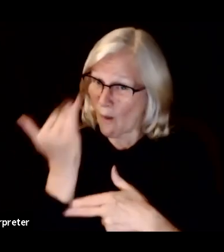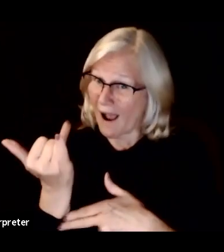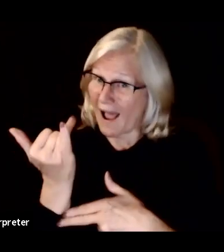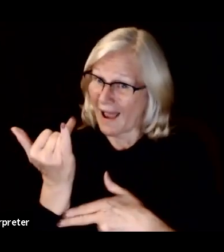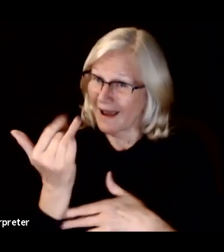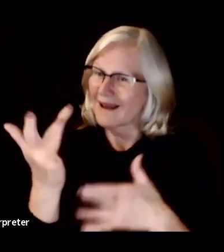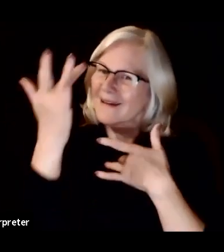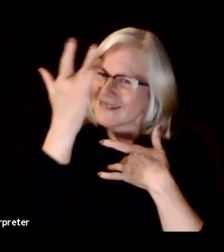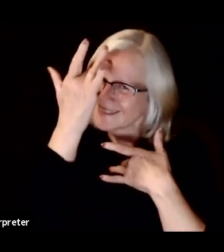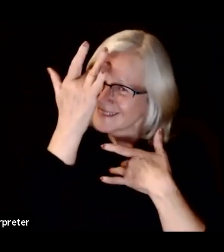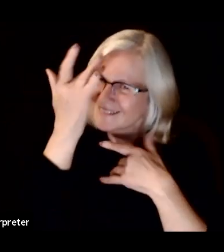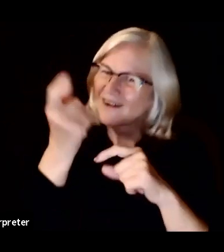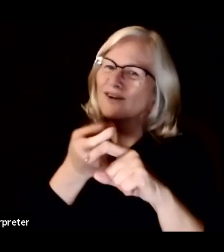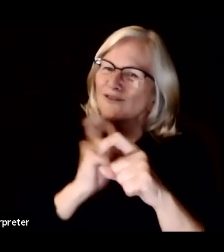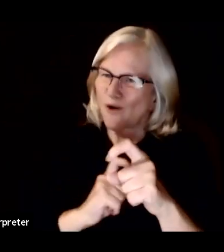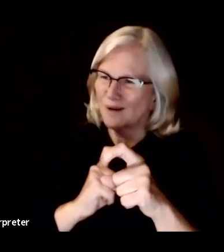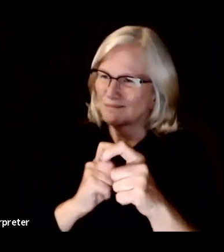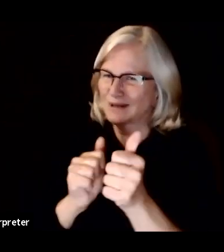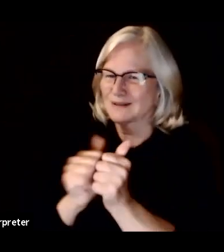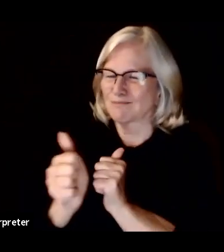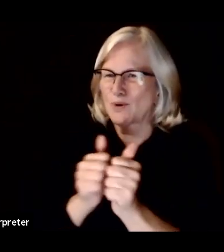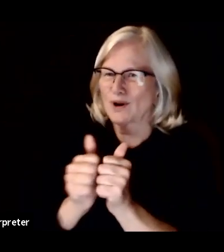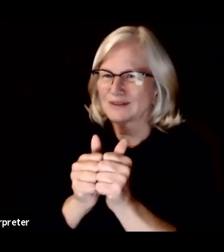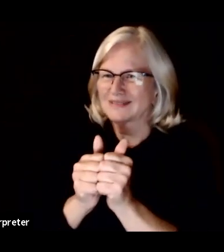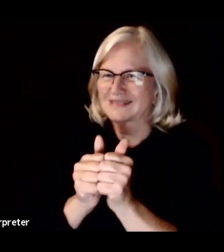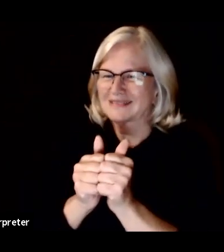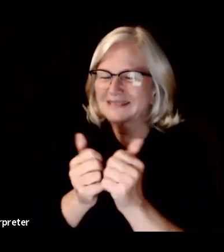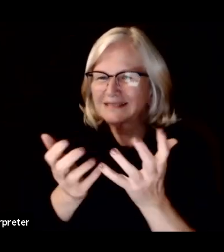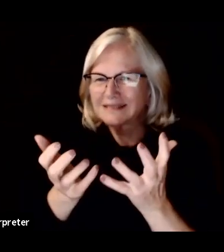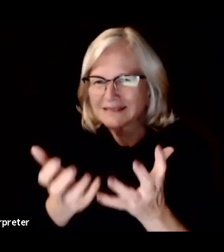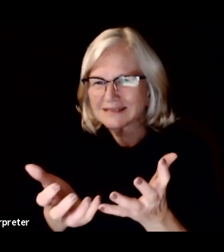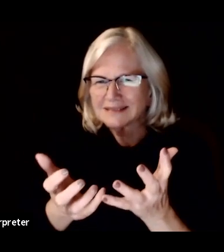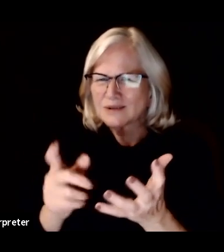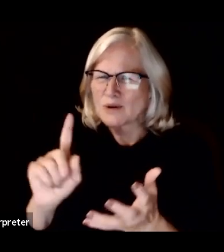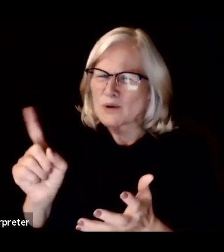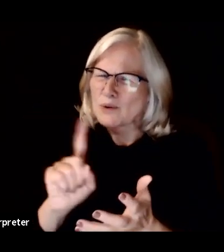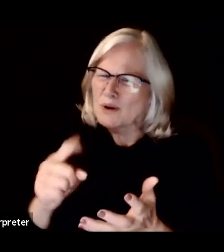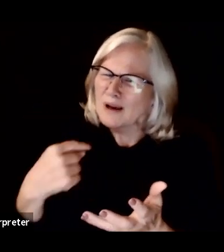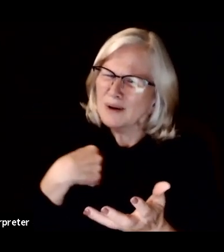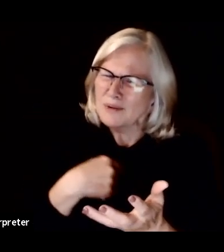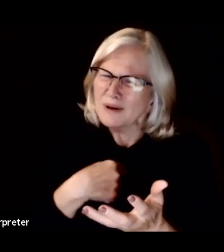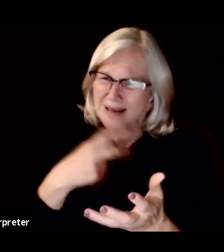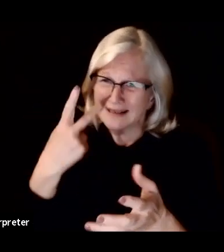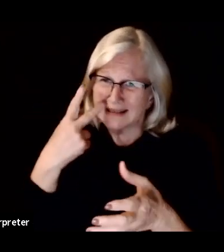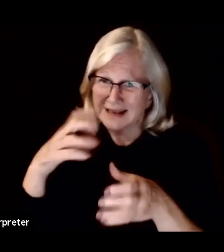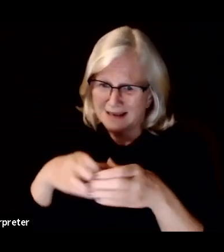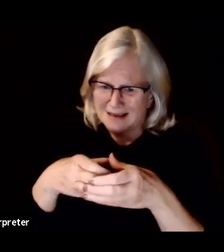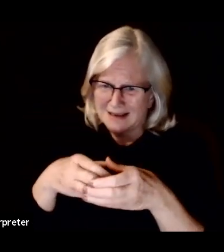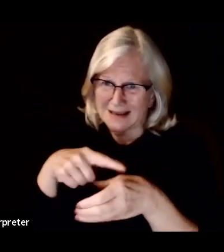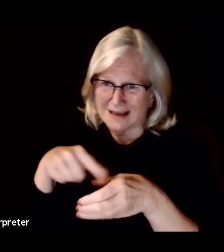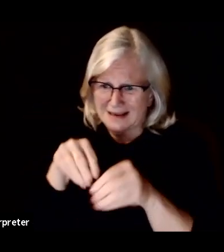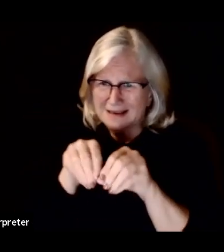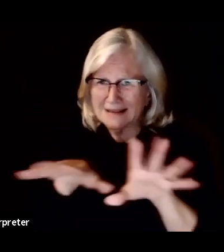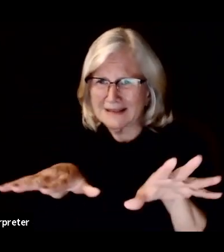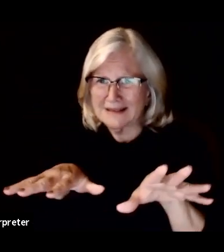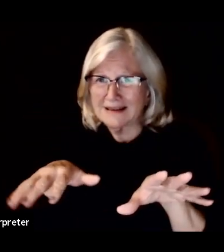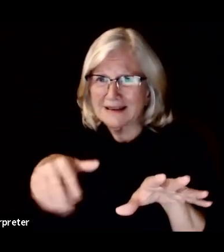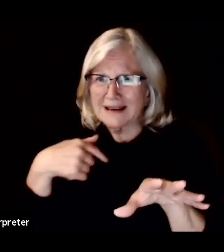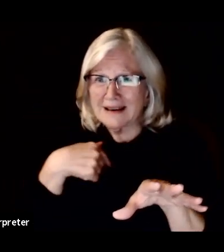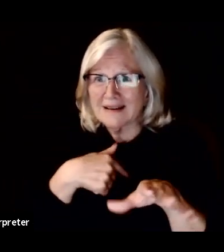them, by where we're seeing the clusters, we've had 62 outbreaks